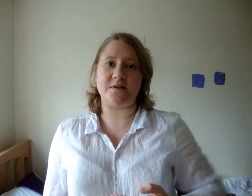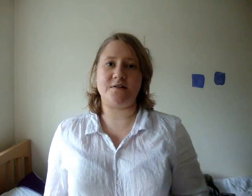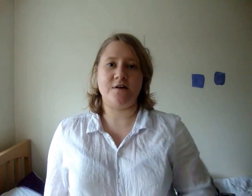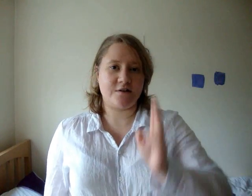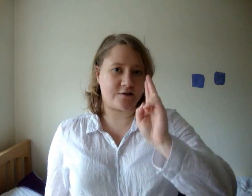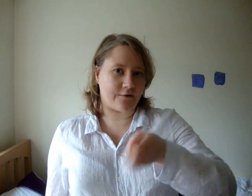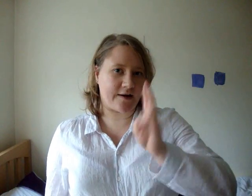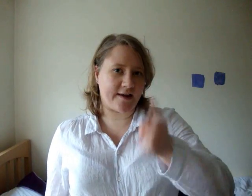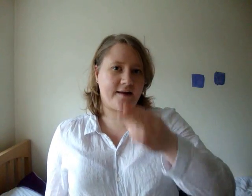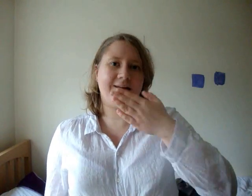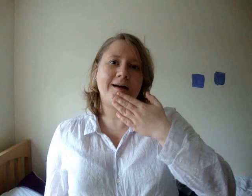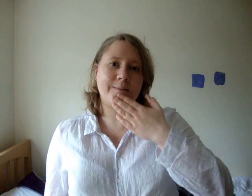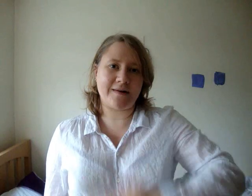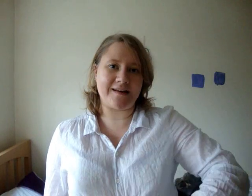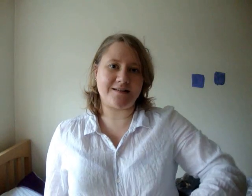please. So you go again, please.